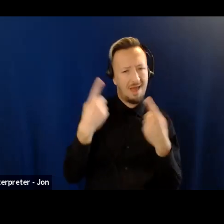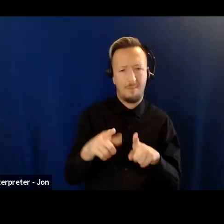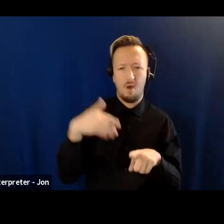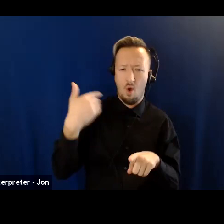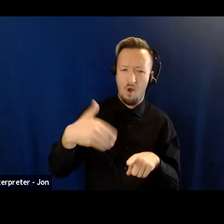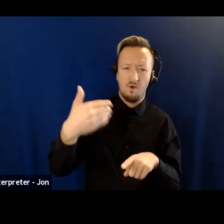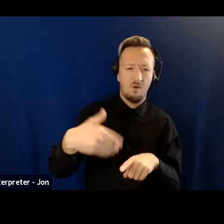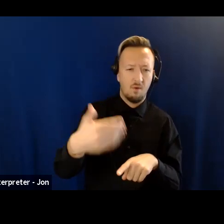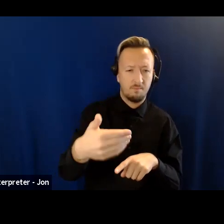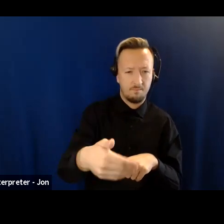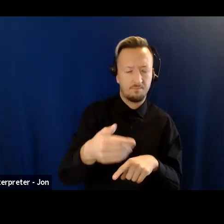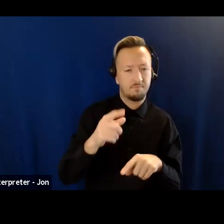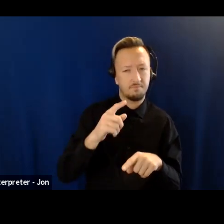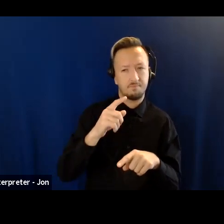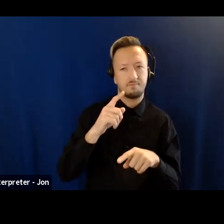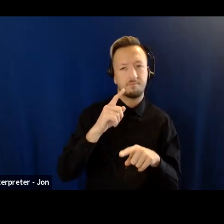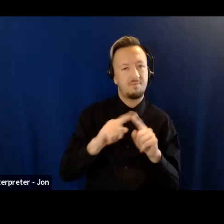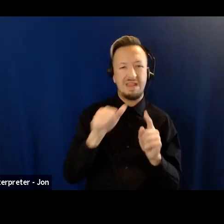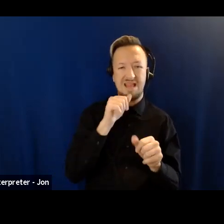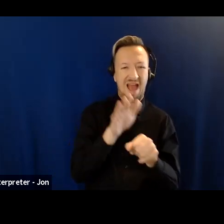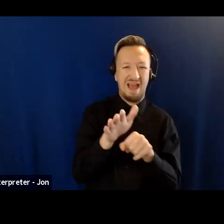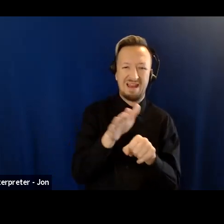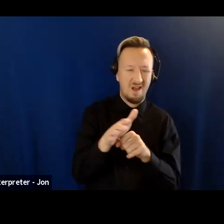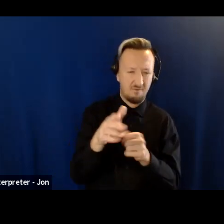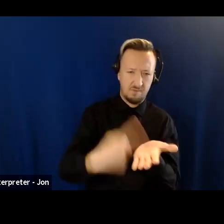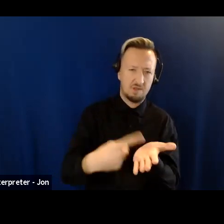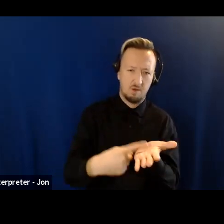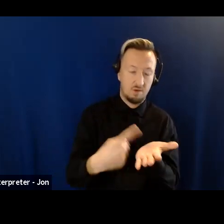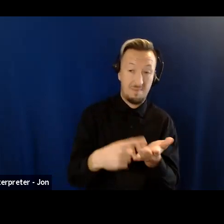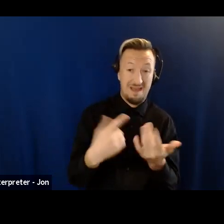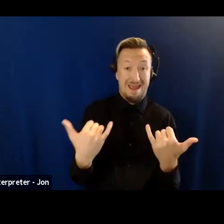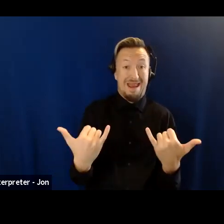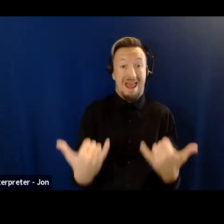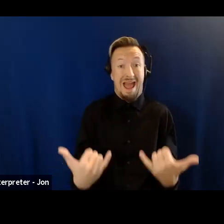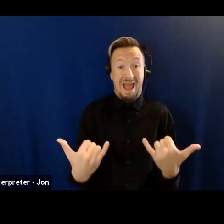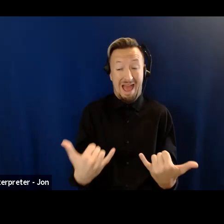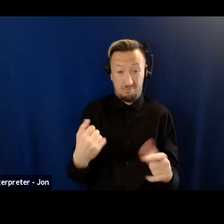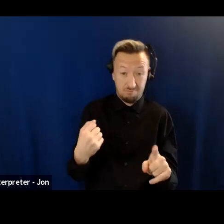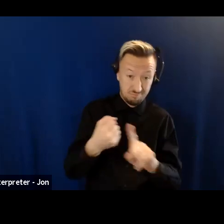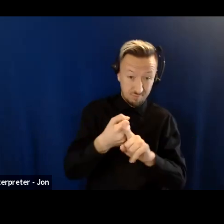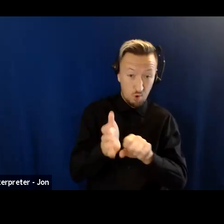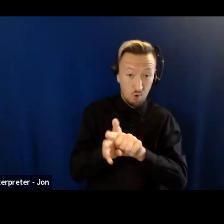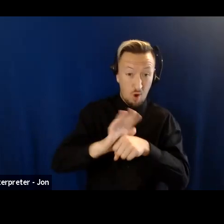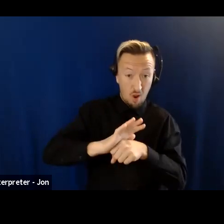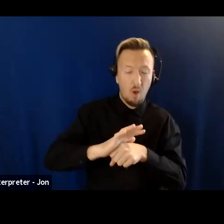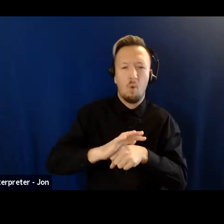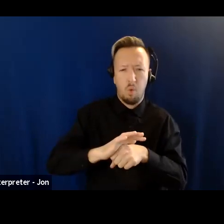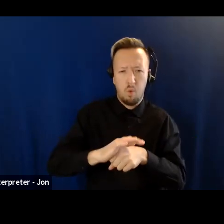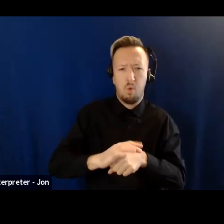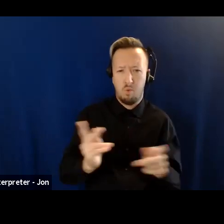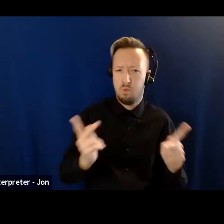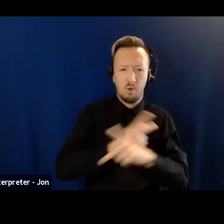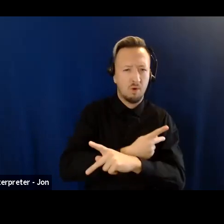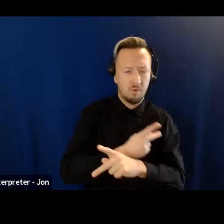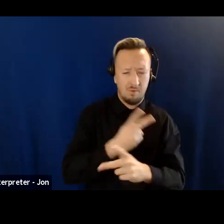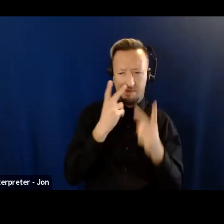not often talked about until we've reached this pandemic and have seen the disproportionate impact in these congregate facilities, with